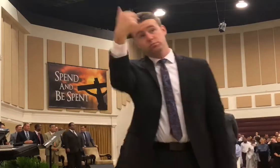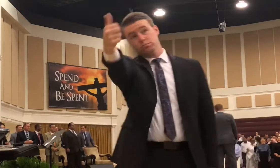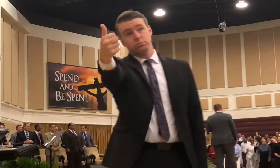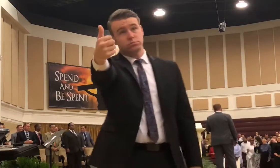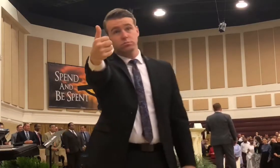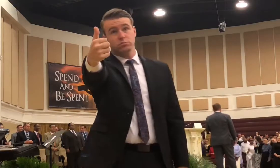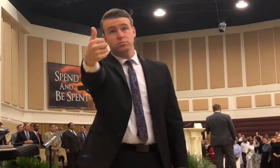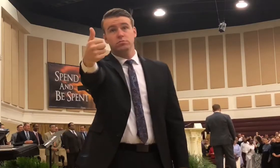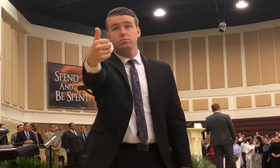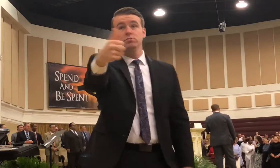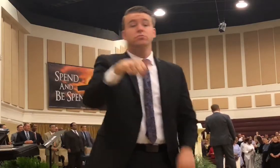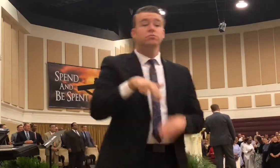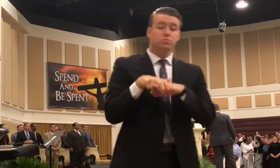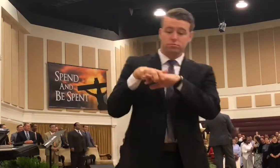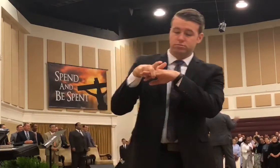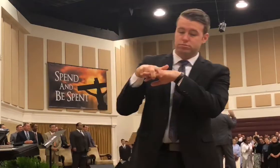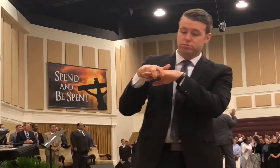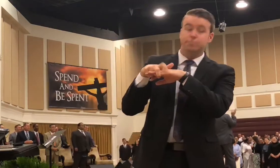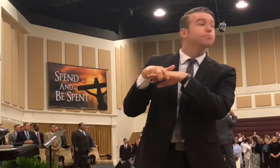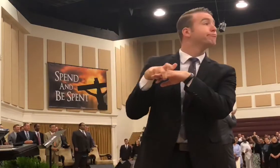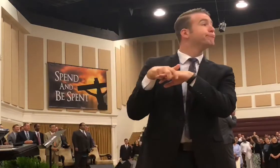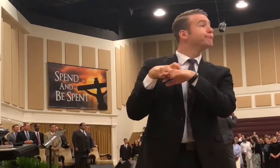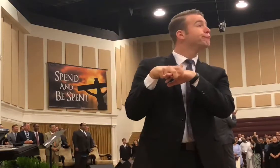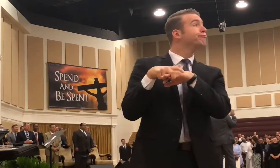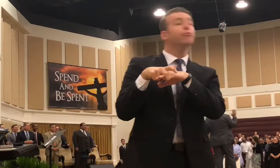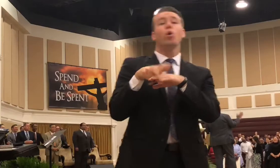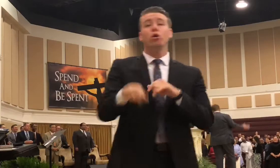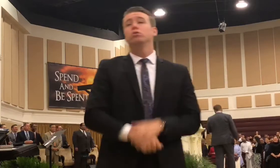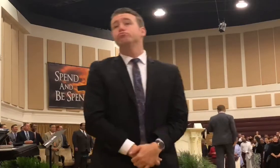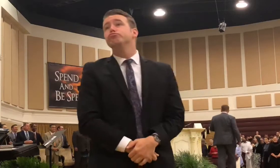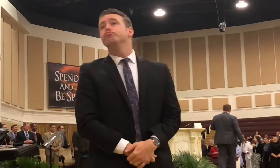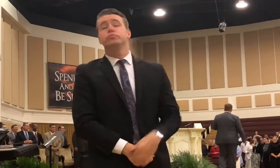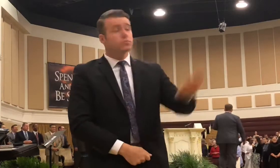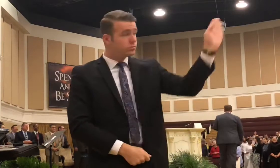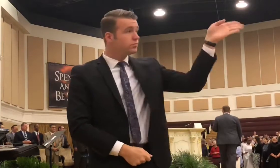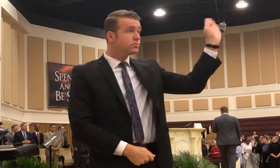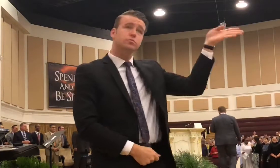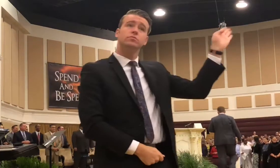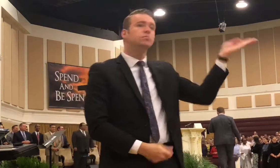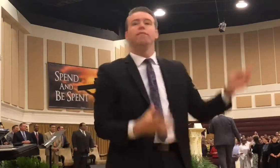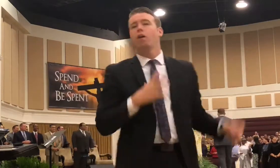A tap a foot, or give me a Baptist nod, or a Methodist wave.